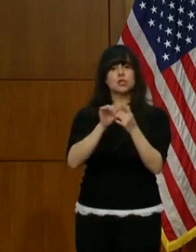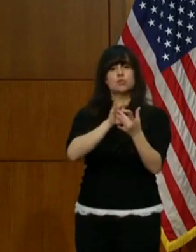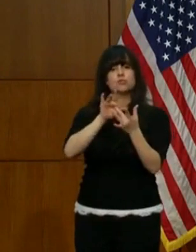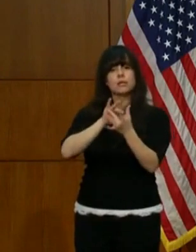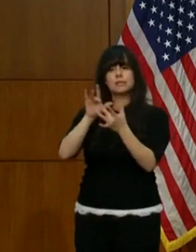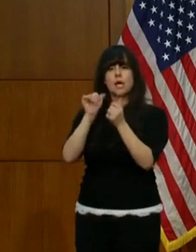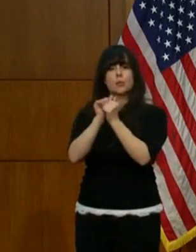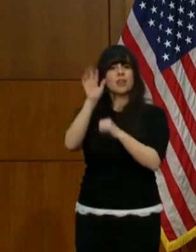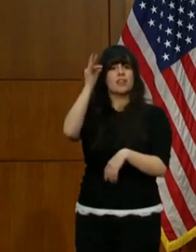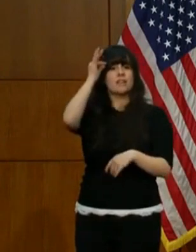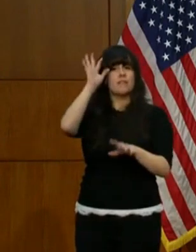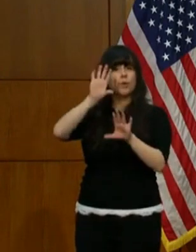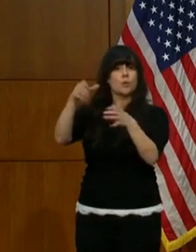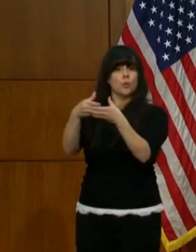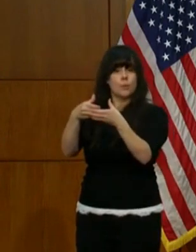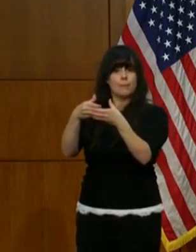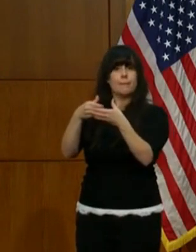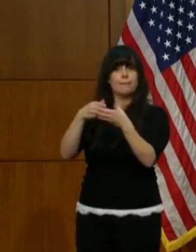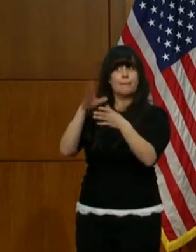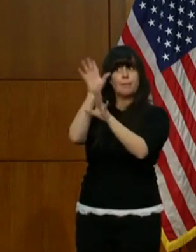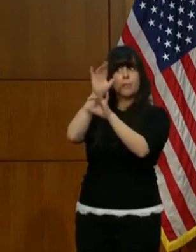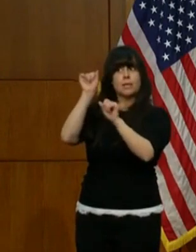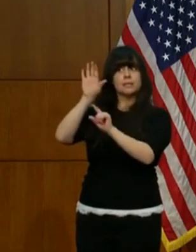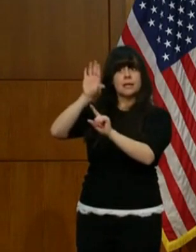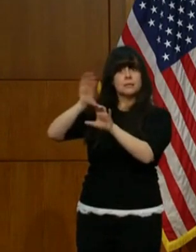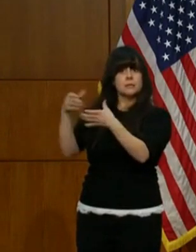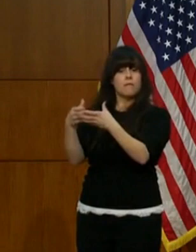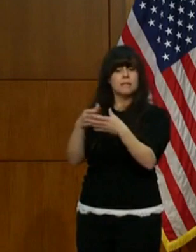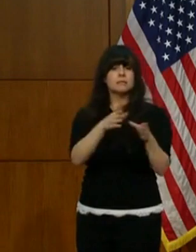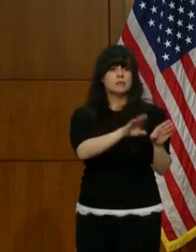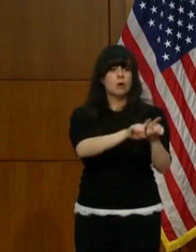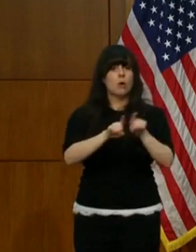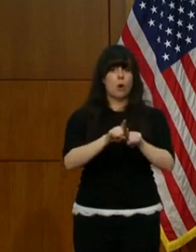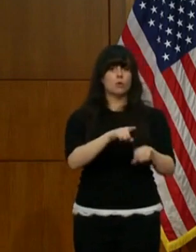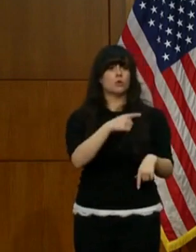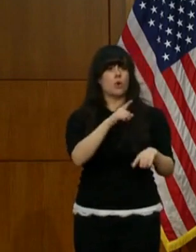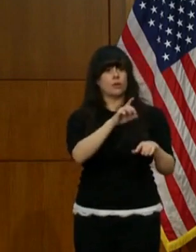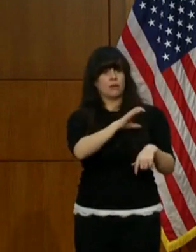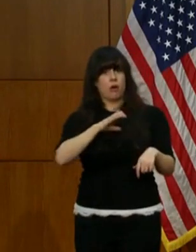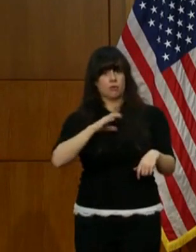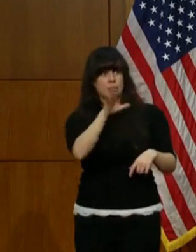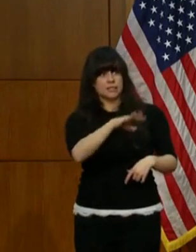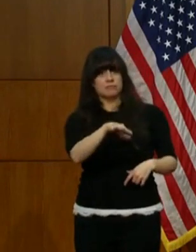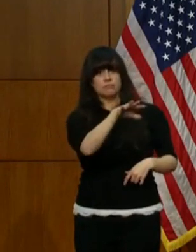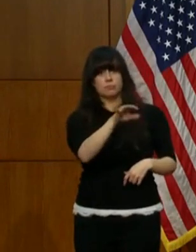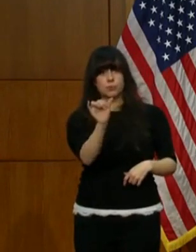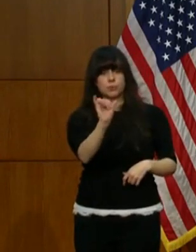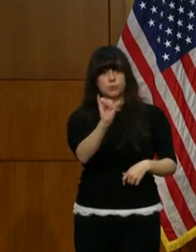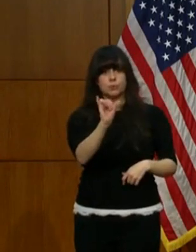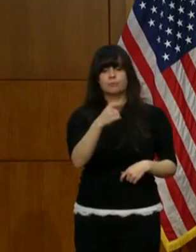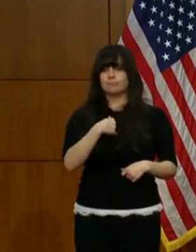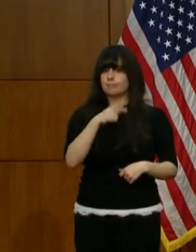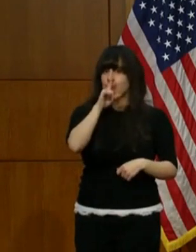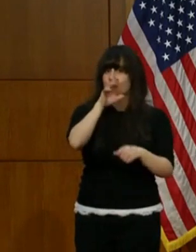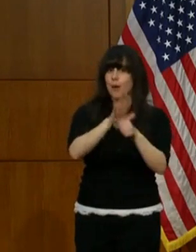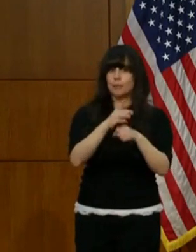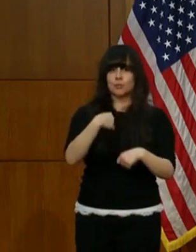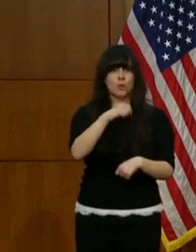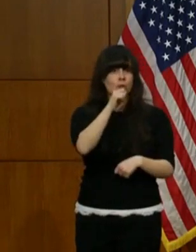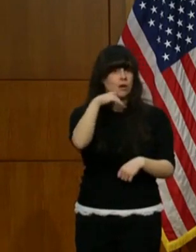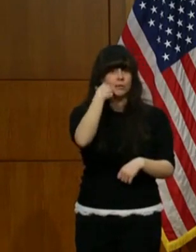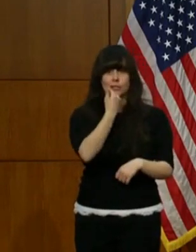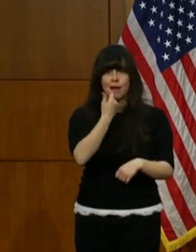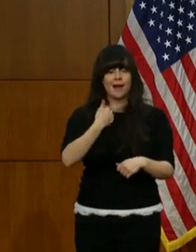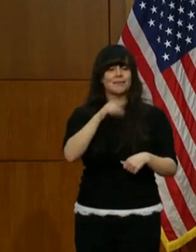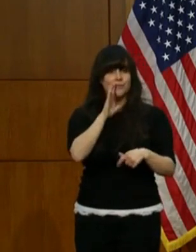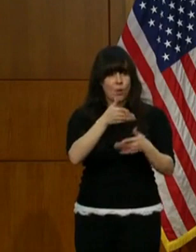partners, both in the Biden administration and in our congressional delegation. I promise you we are not shy in asking for what